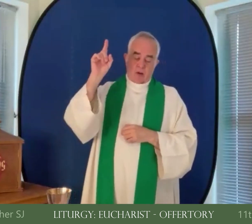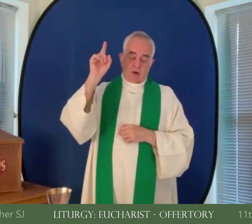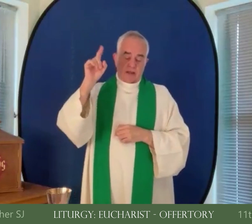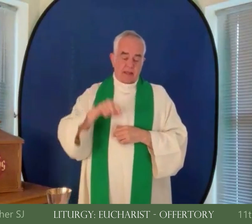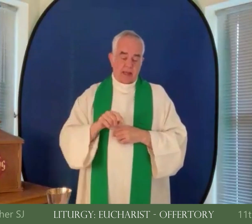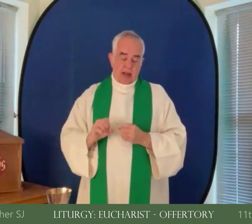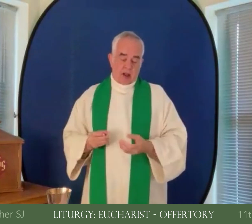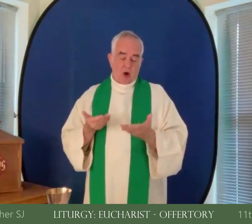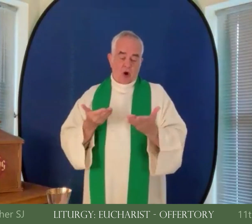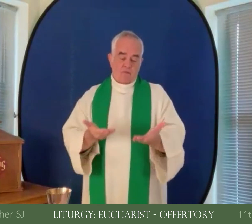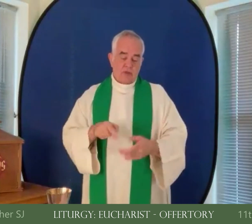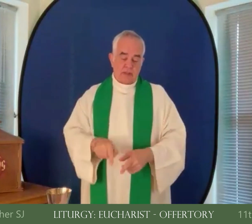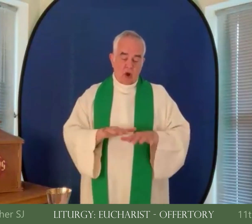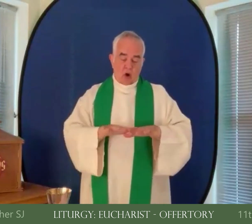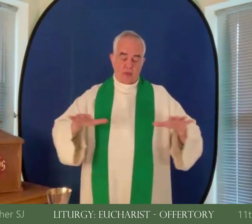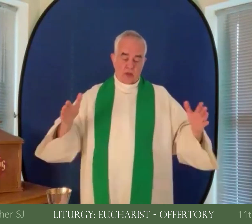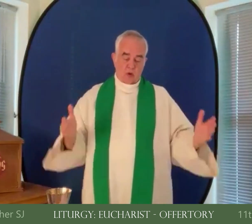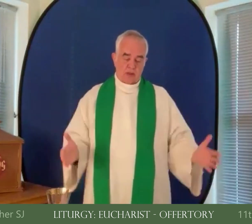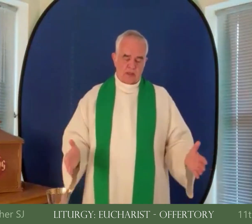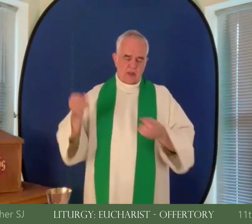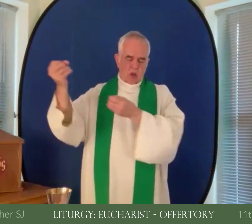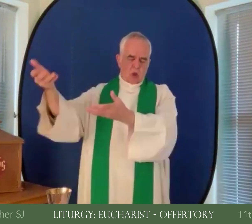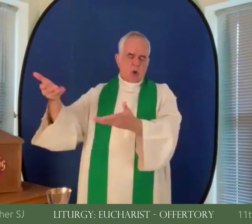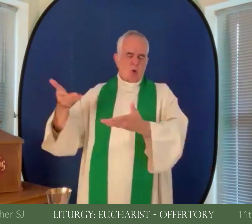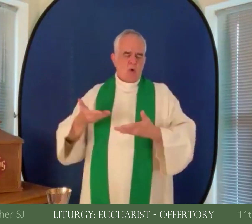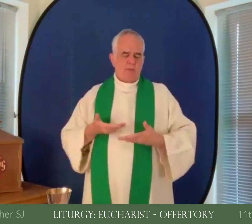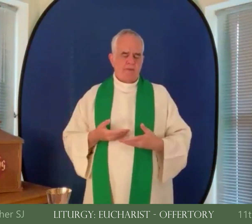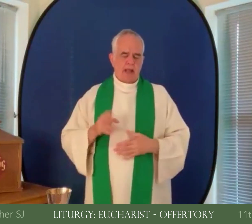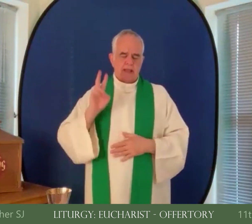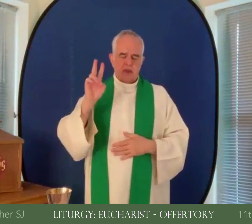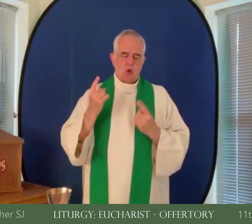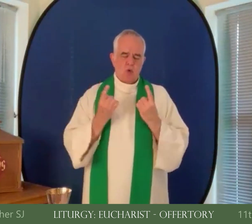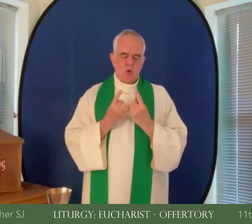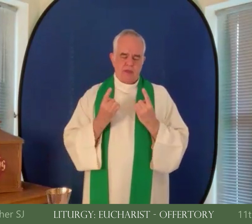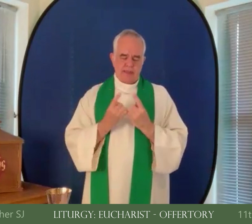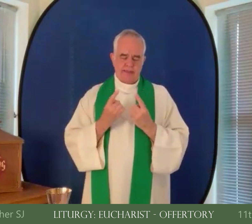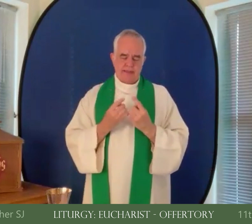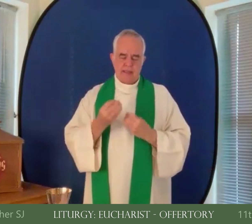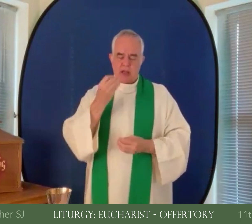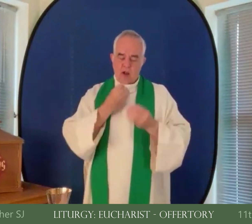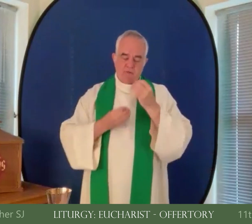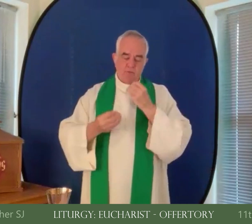God is often on the altar. He provides us two things,